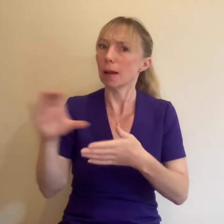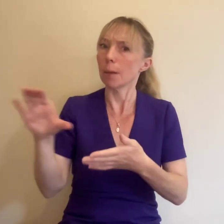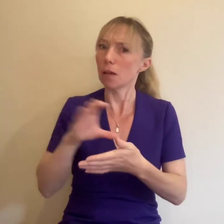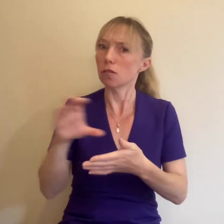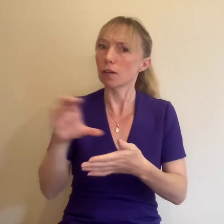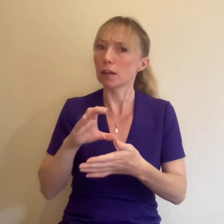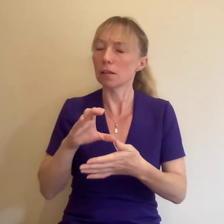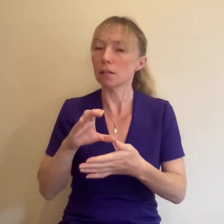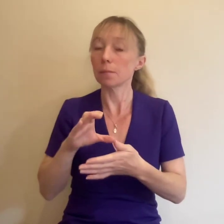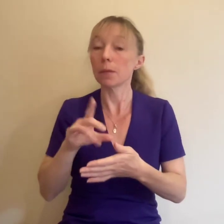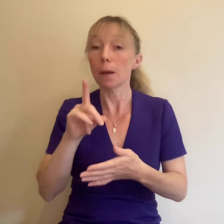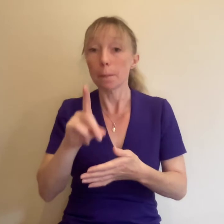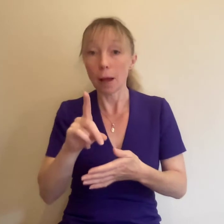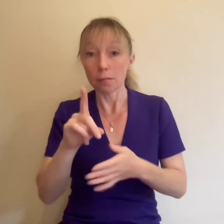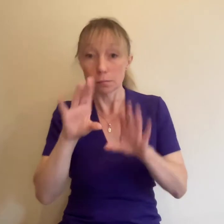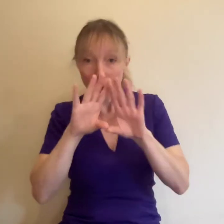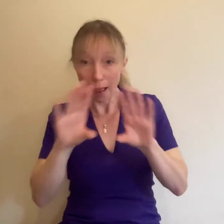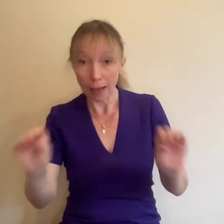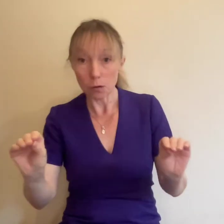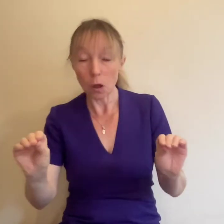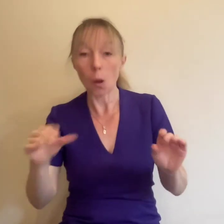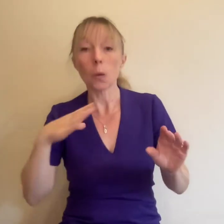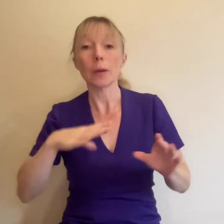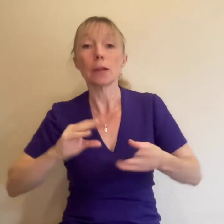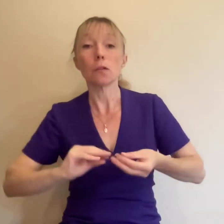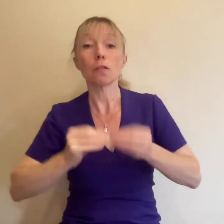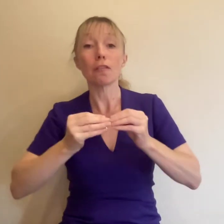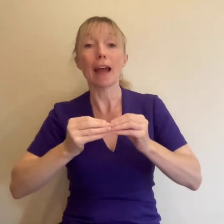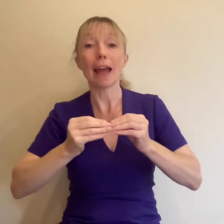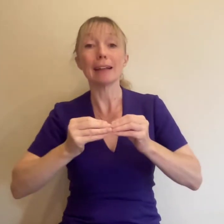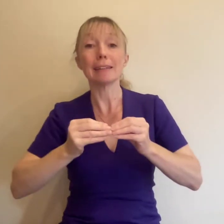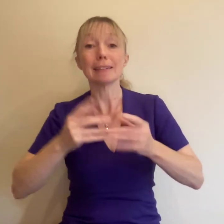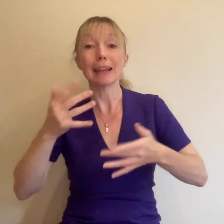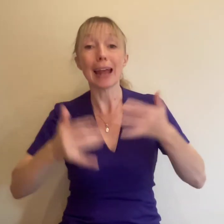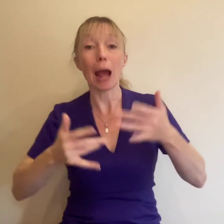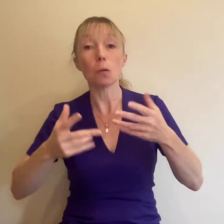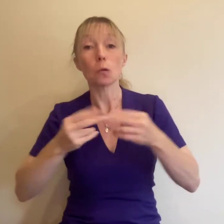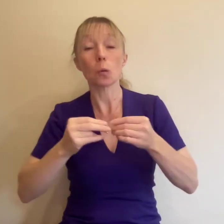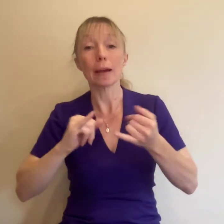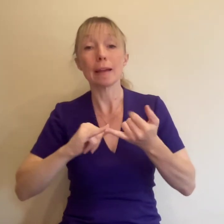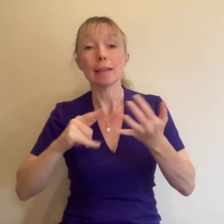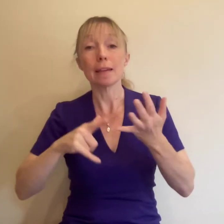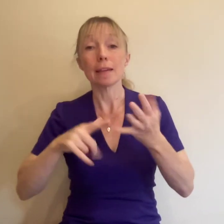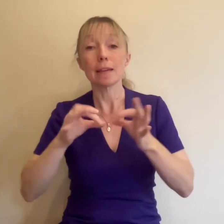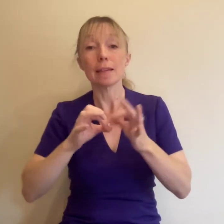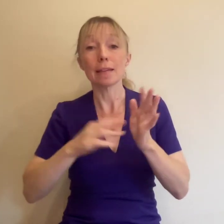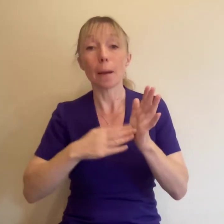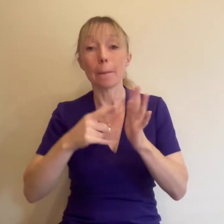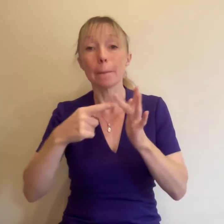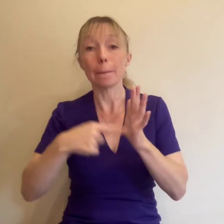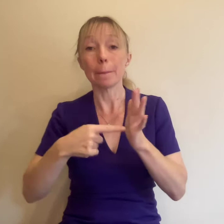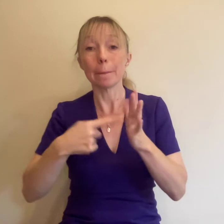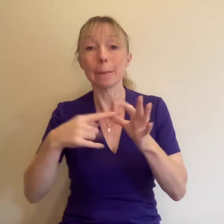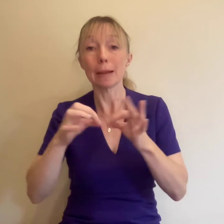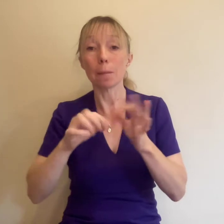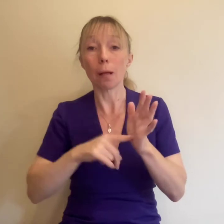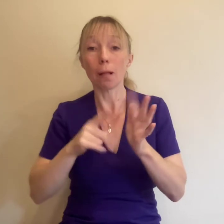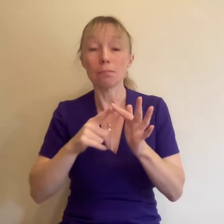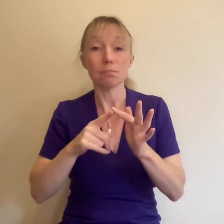Please note you will need to create an account with Submittable, which is free to do to submit your entry. For your reference, we have